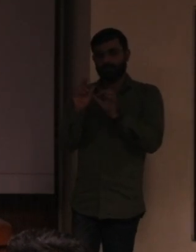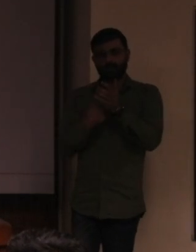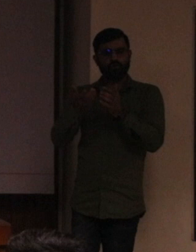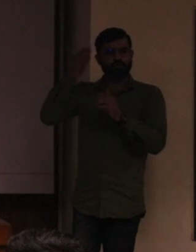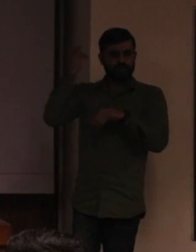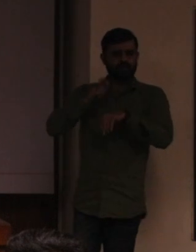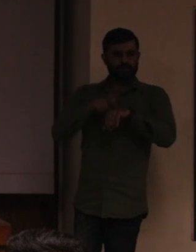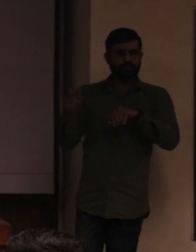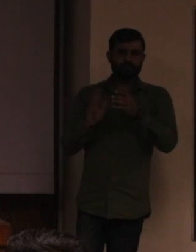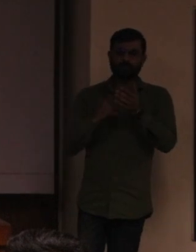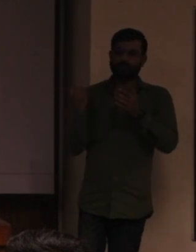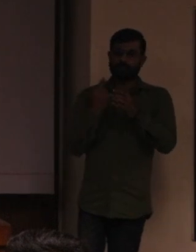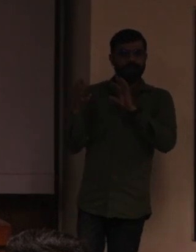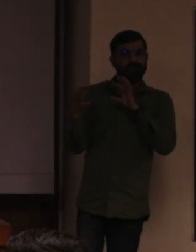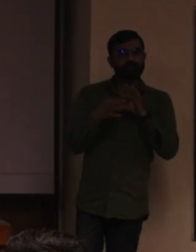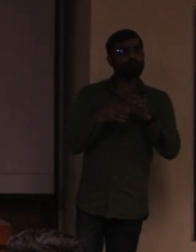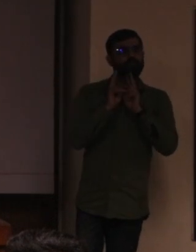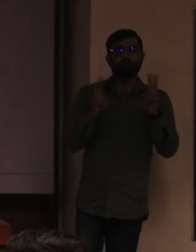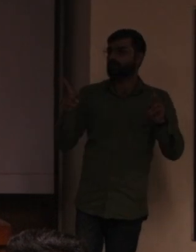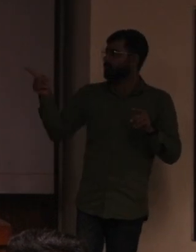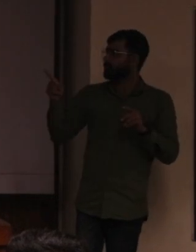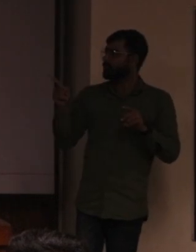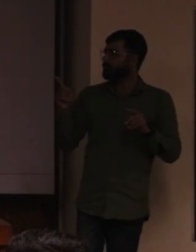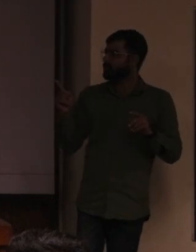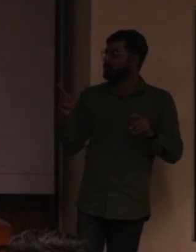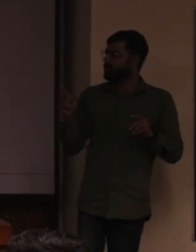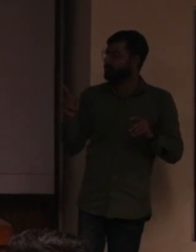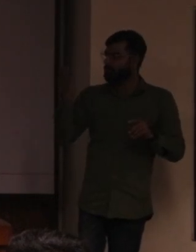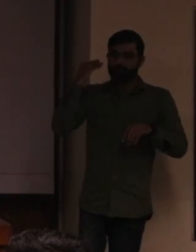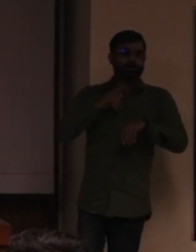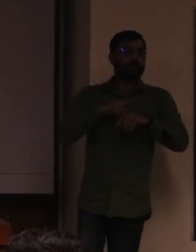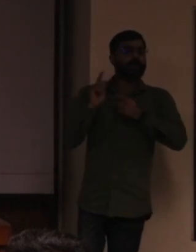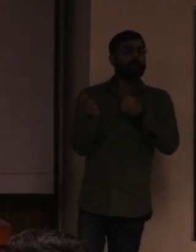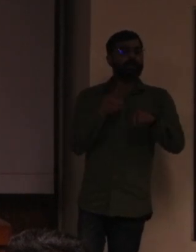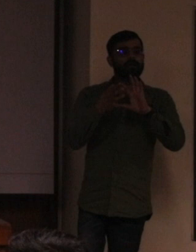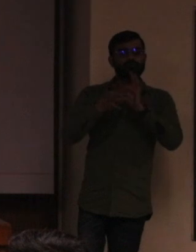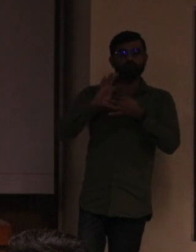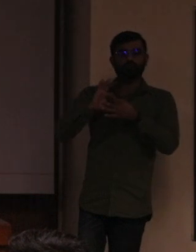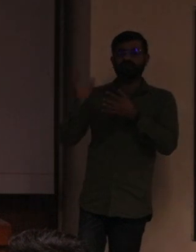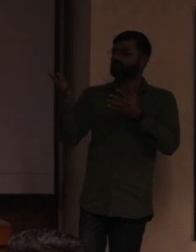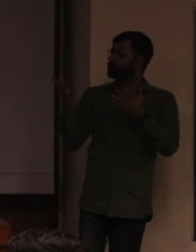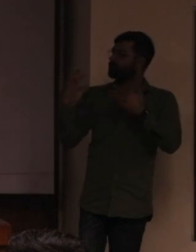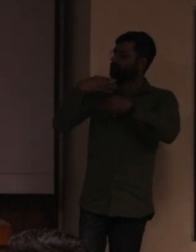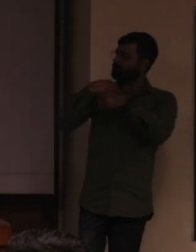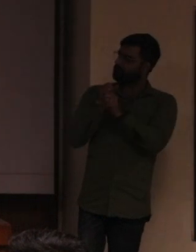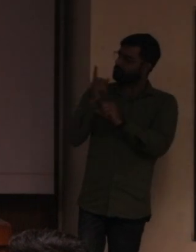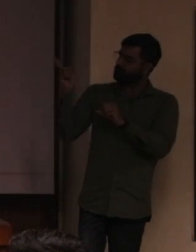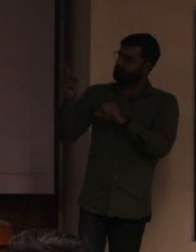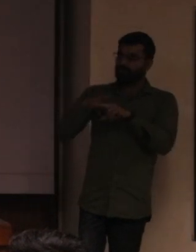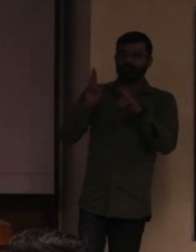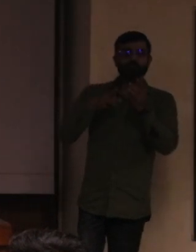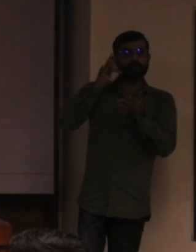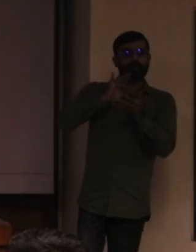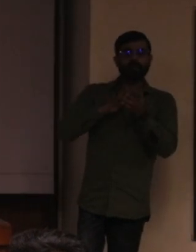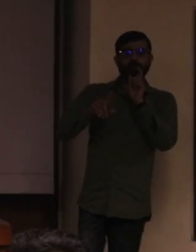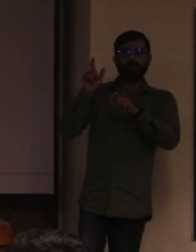time it was dead. And when that Commonwealth game, during Commonwealth game, this bridge was made, it was finally dead.